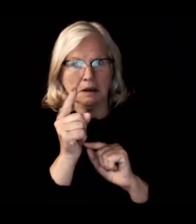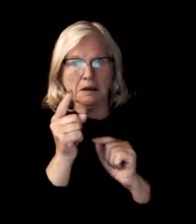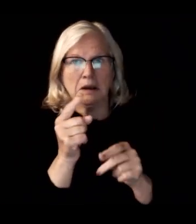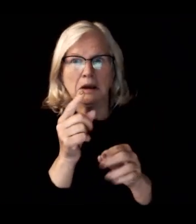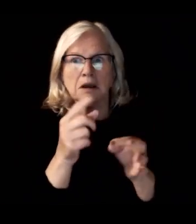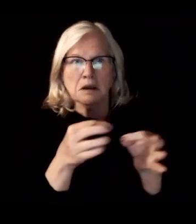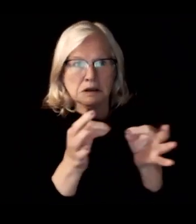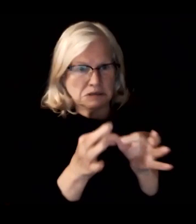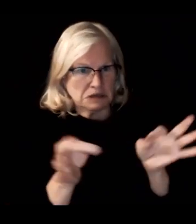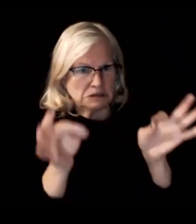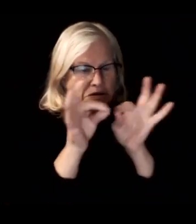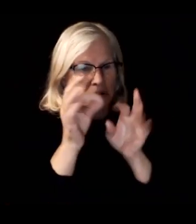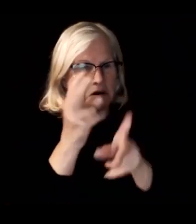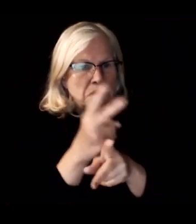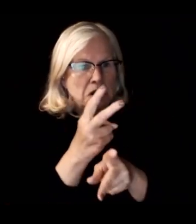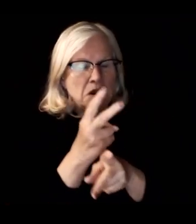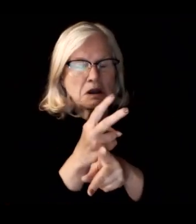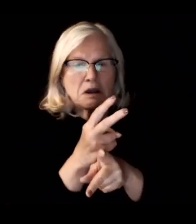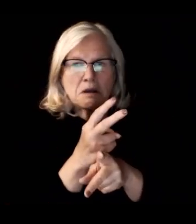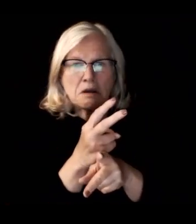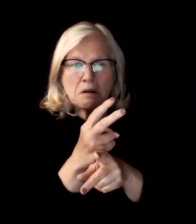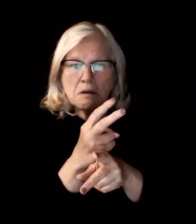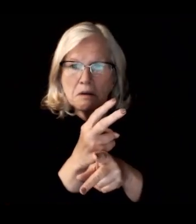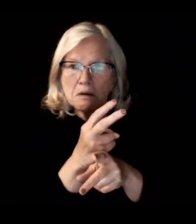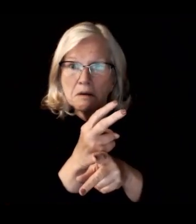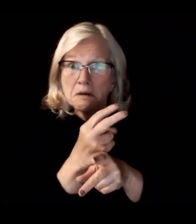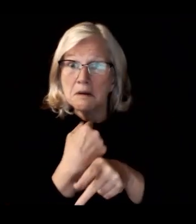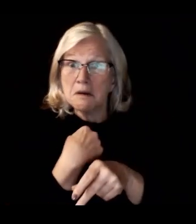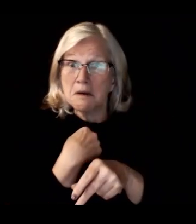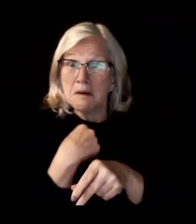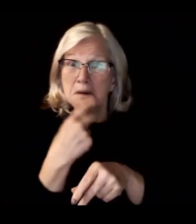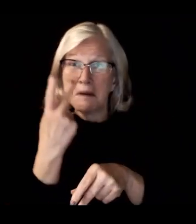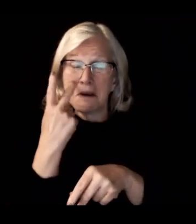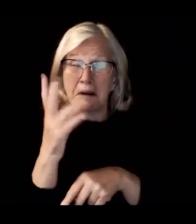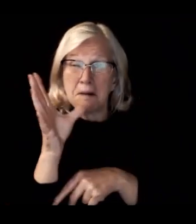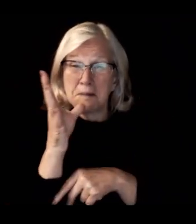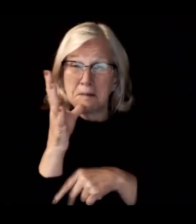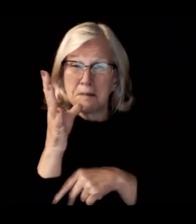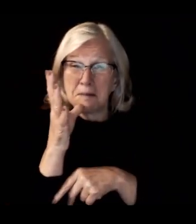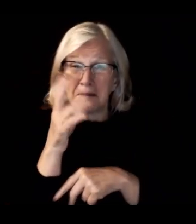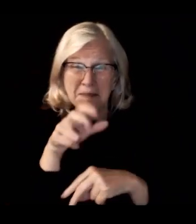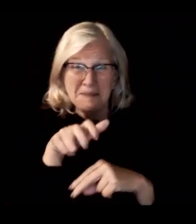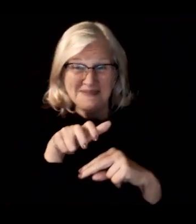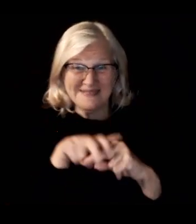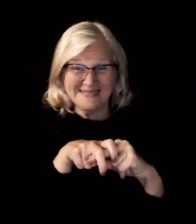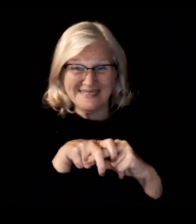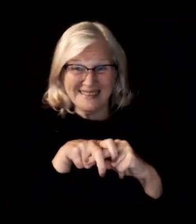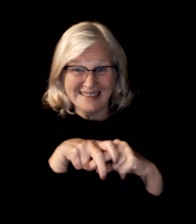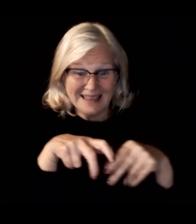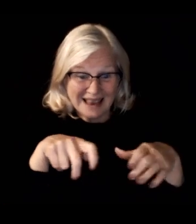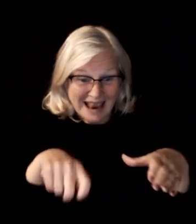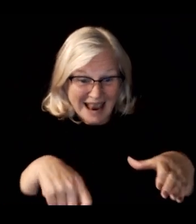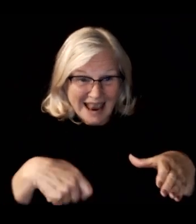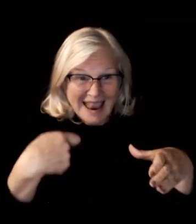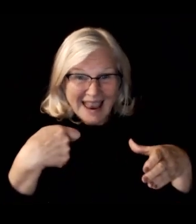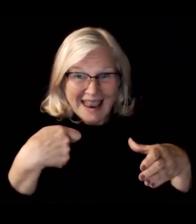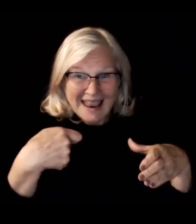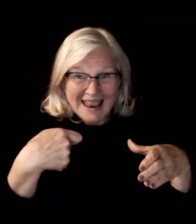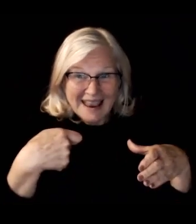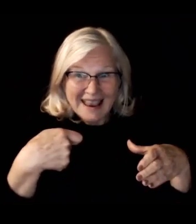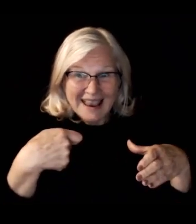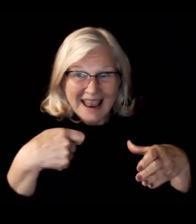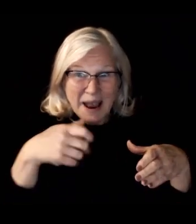front of her, and I said, "Hi, Mama." She looked up from her cranberry juice and said, "Hi, Dolly."